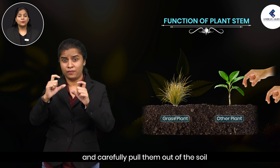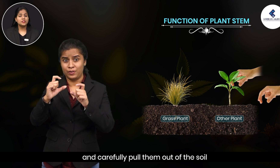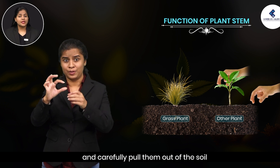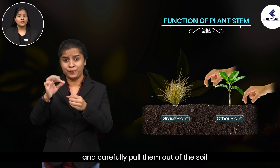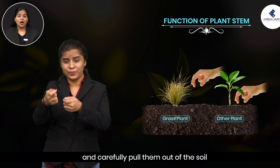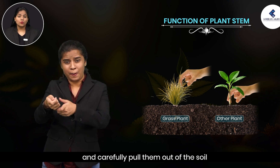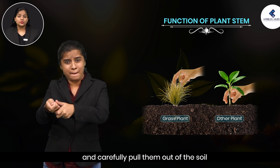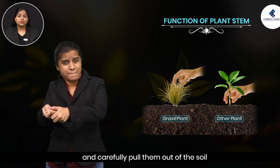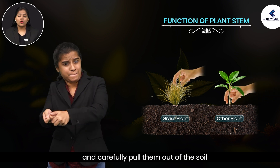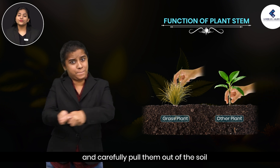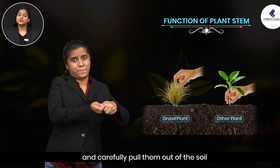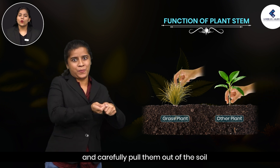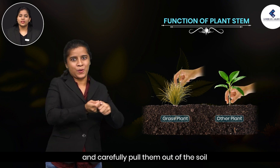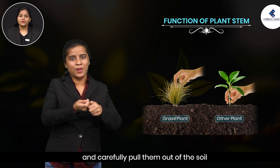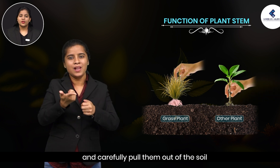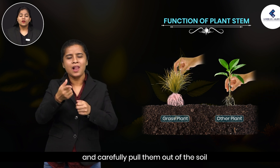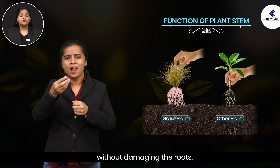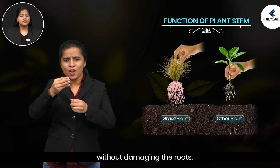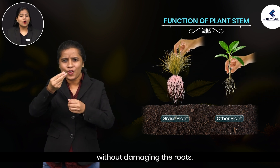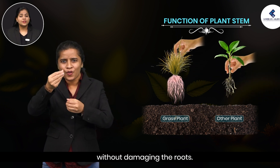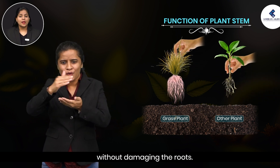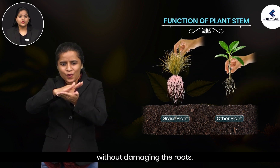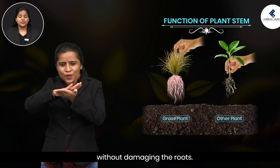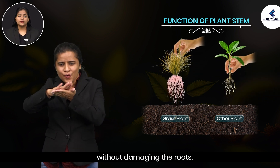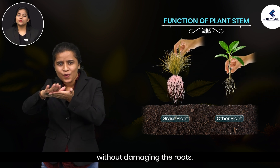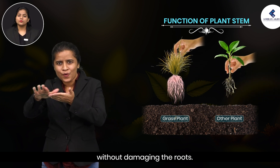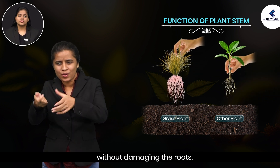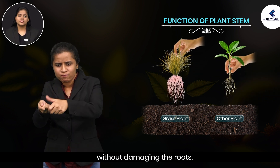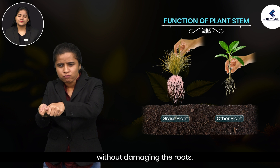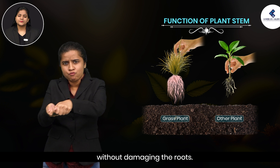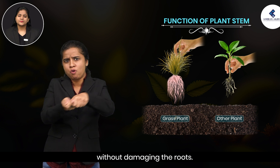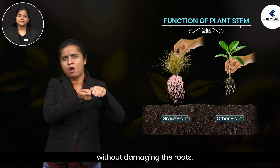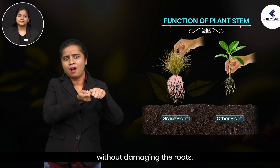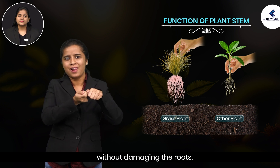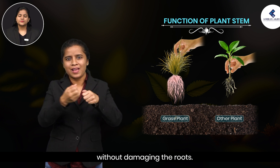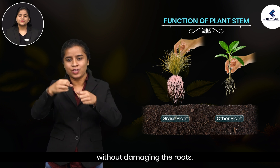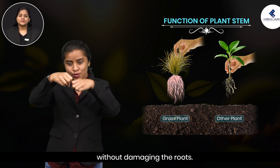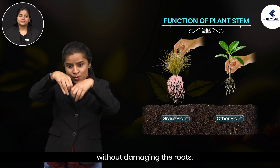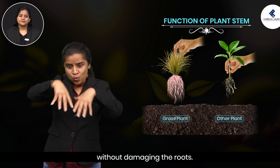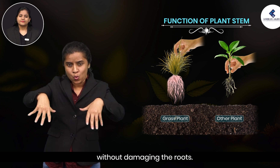carefully pull them out of the soil without damaging the roots.